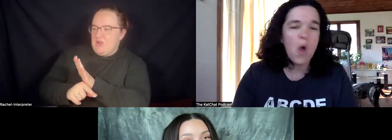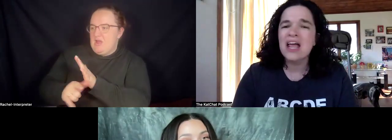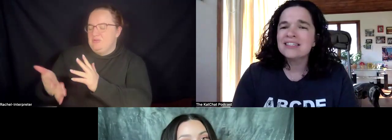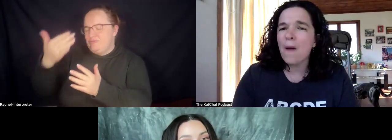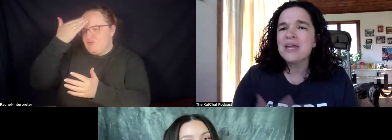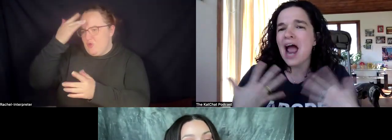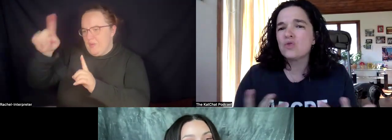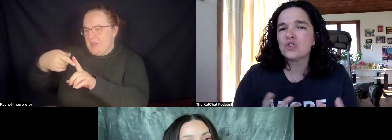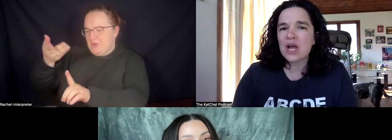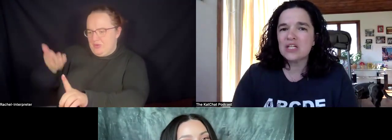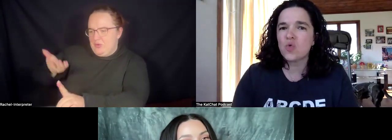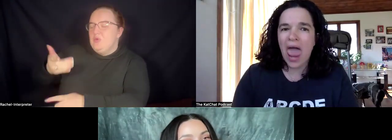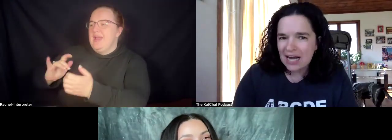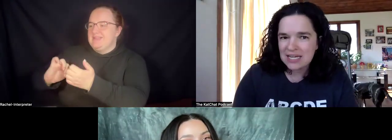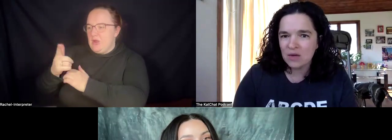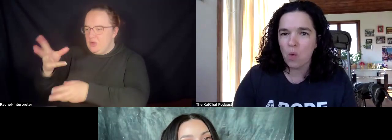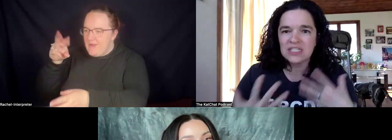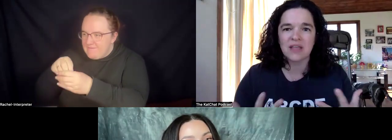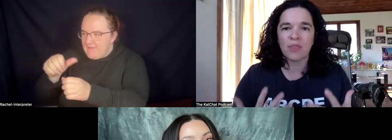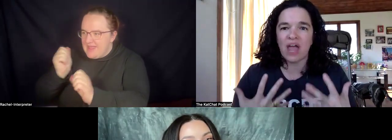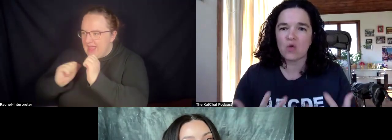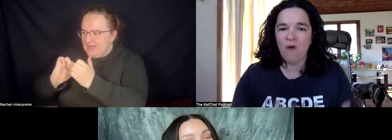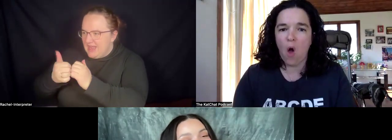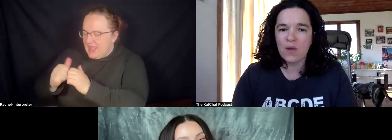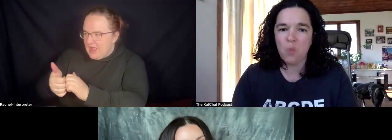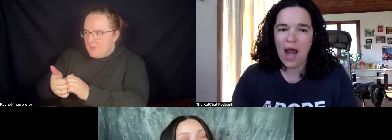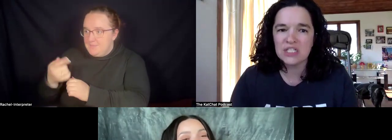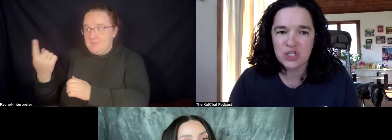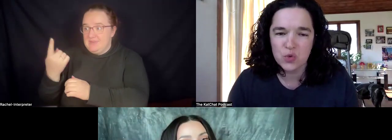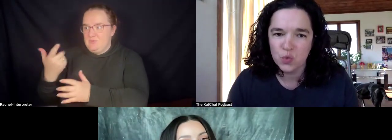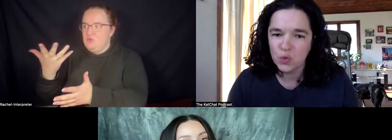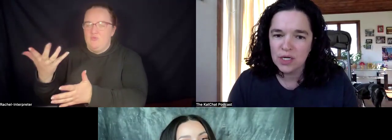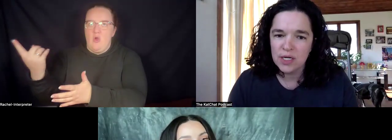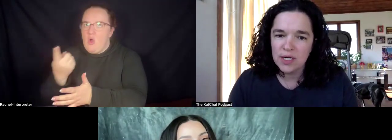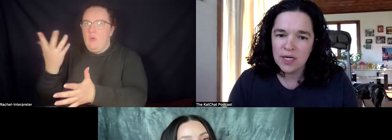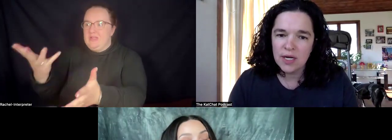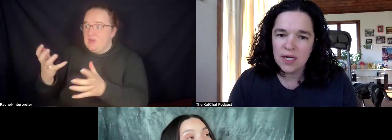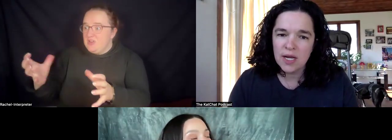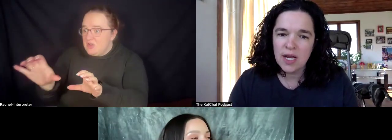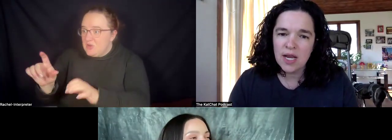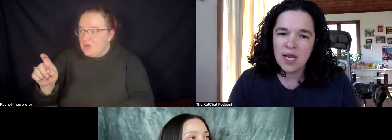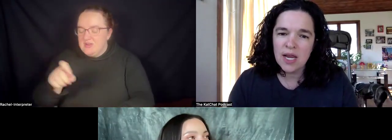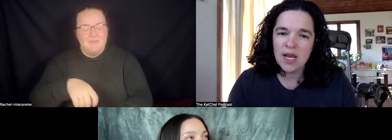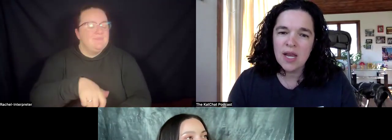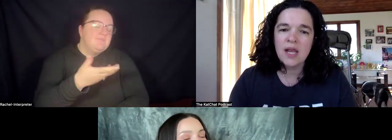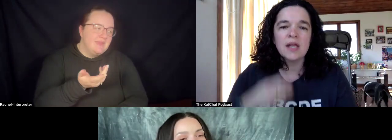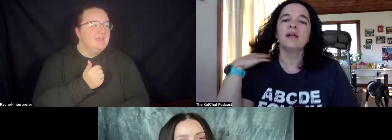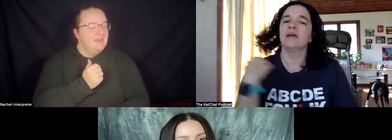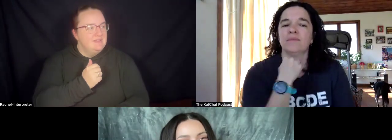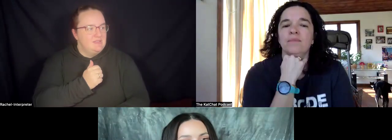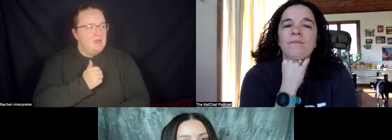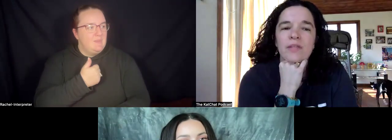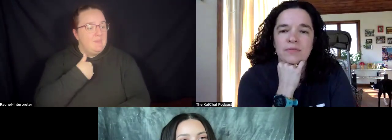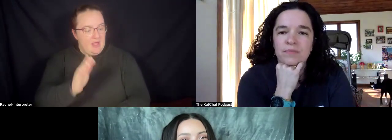you. So, tell me, how did you get into acting? Was it something that you've always wanted to do? Yes, so I grew up